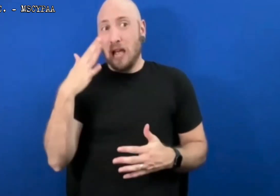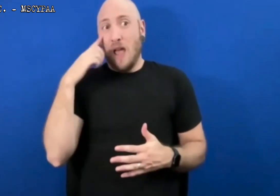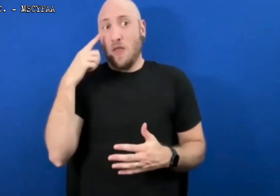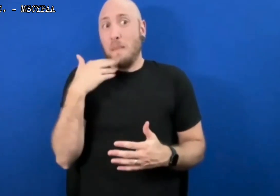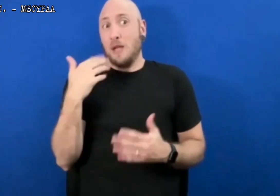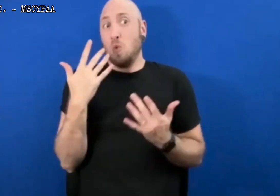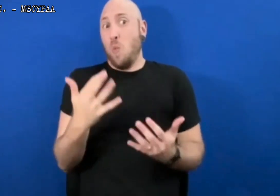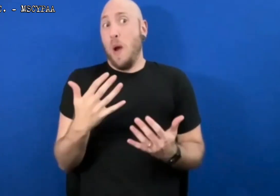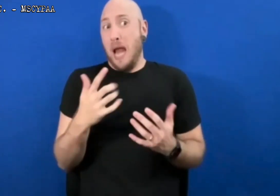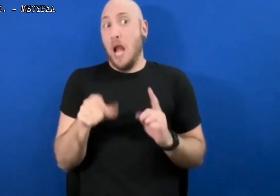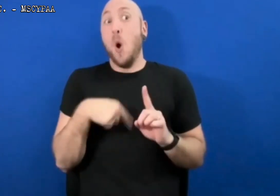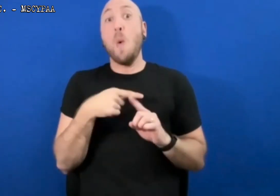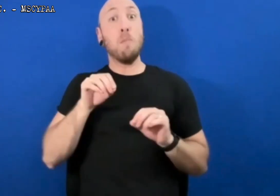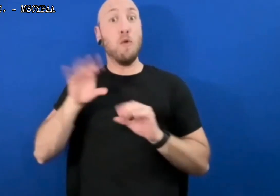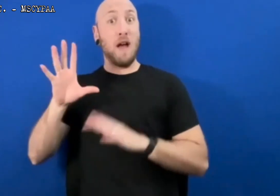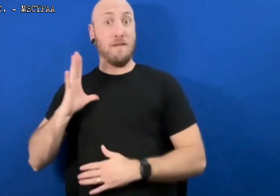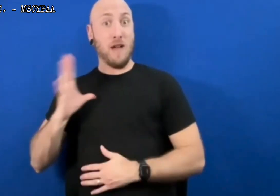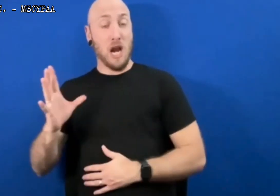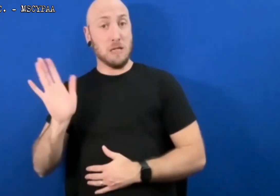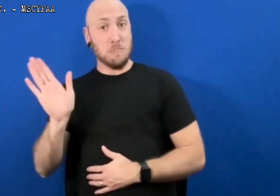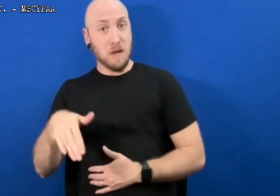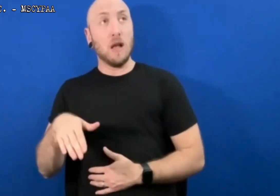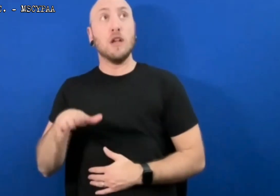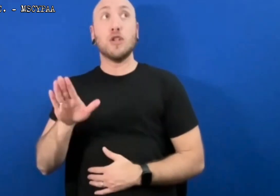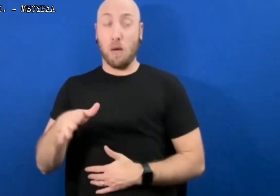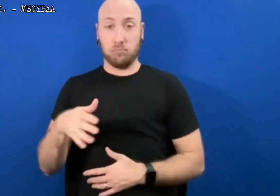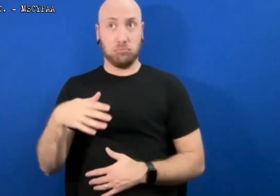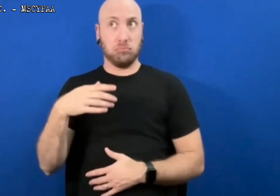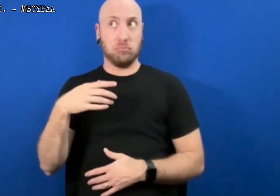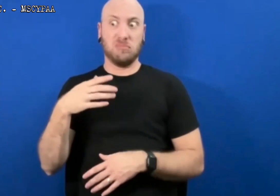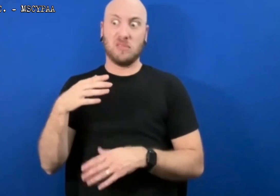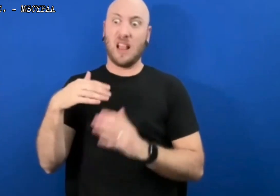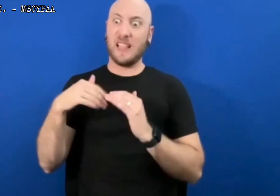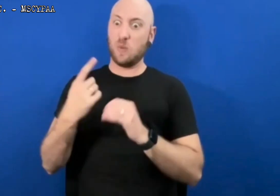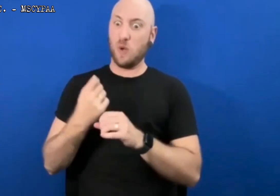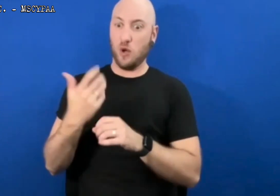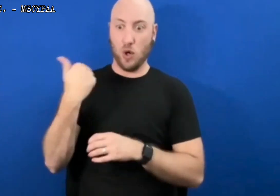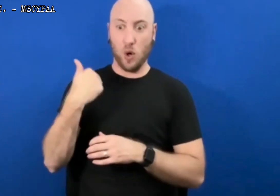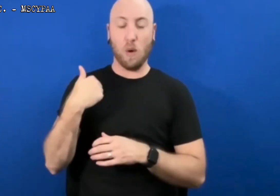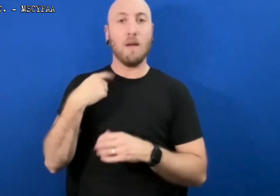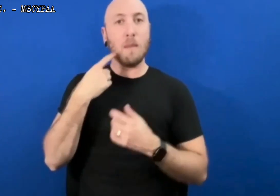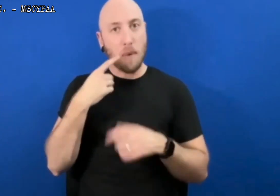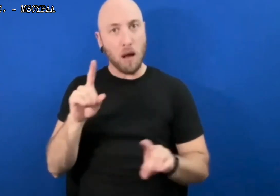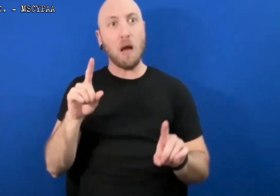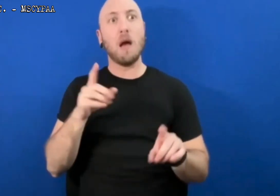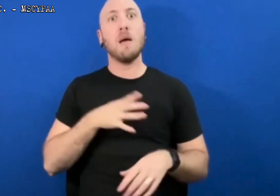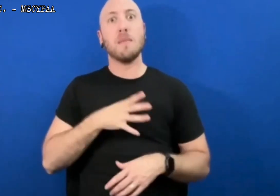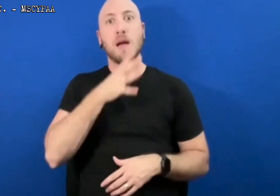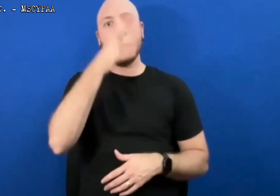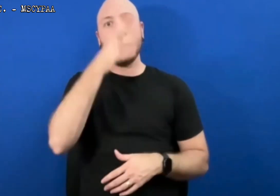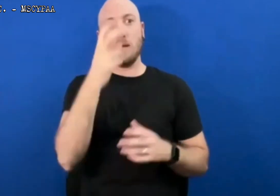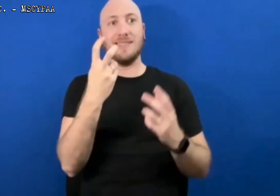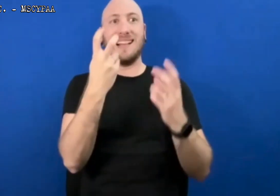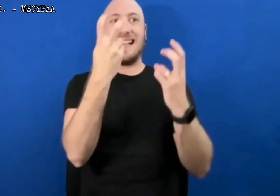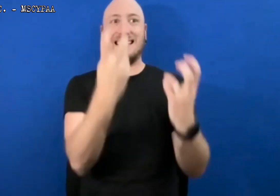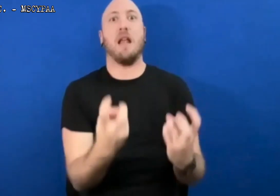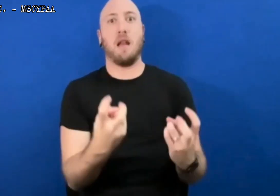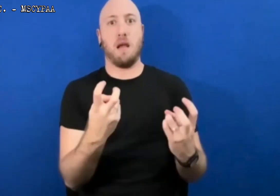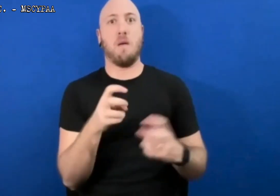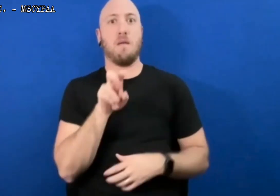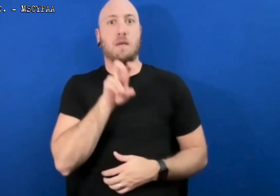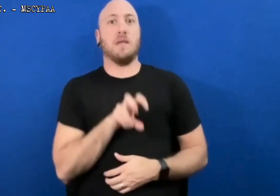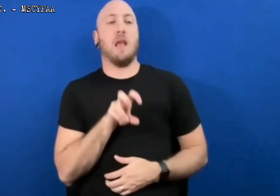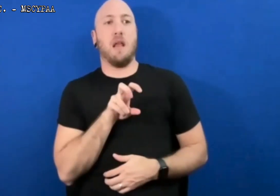And so a little less than a year ago, I made that amends. My life has literally shifted